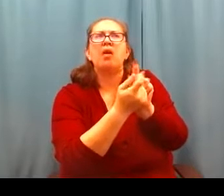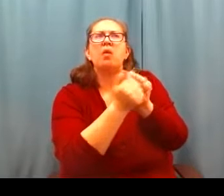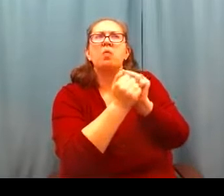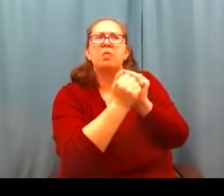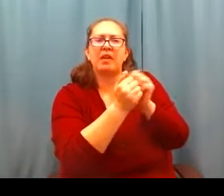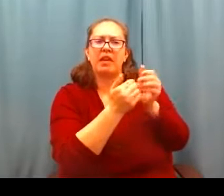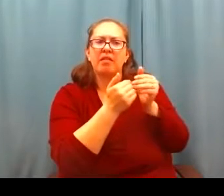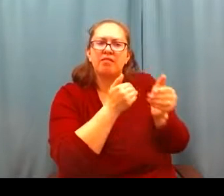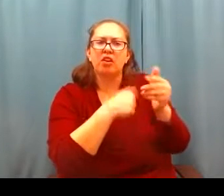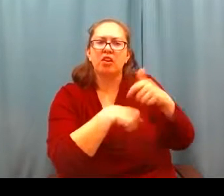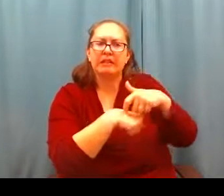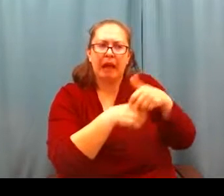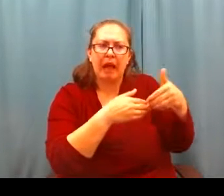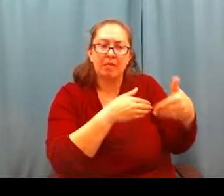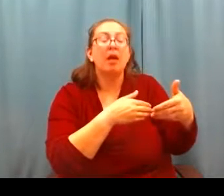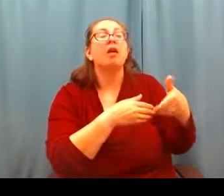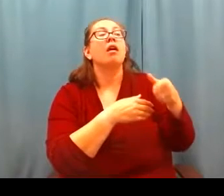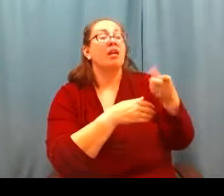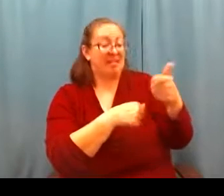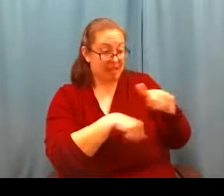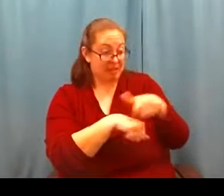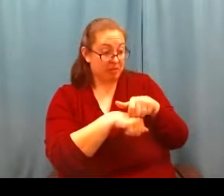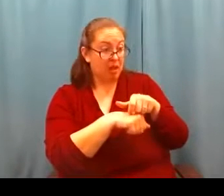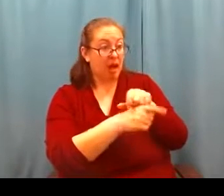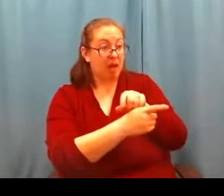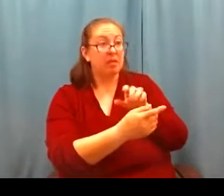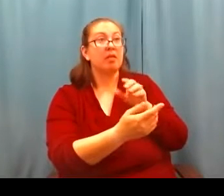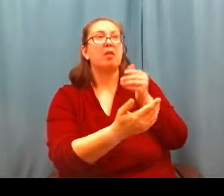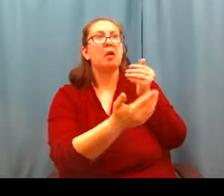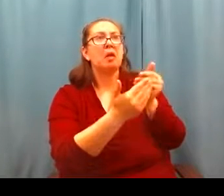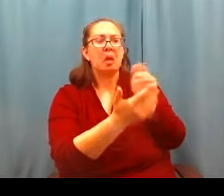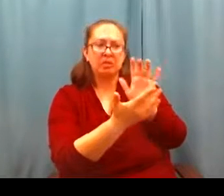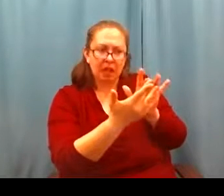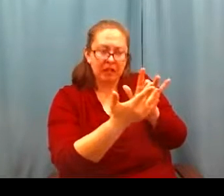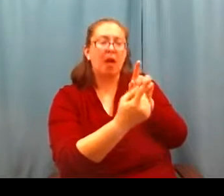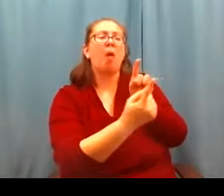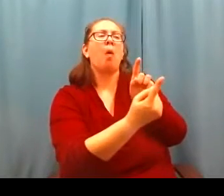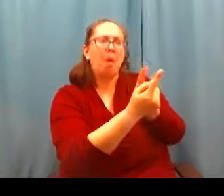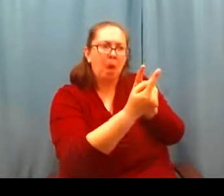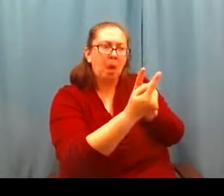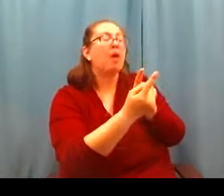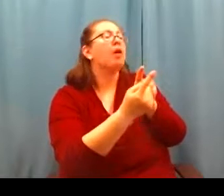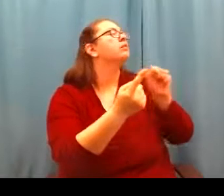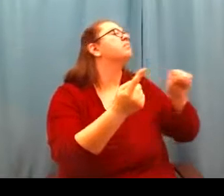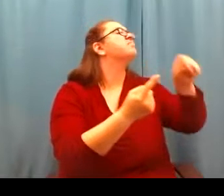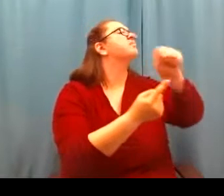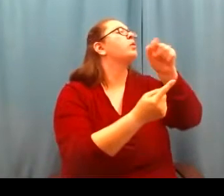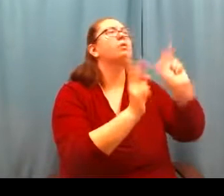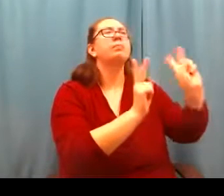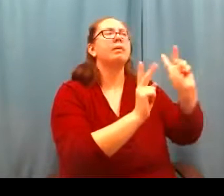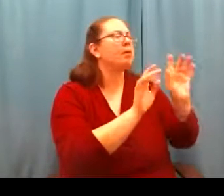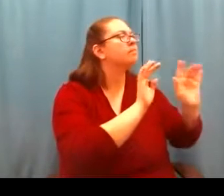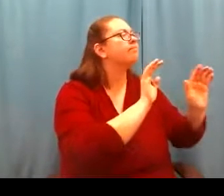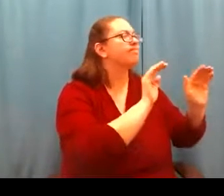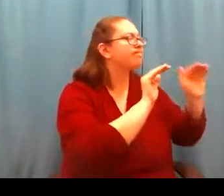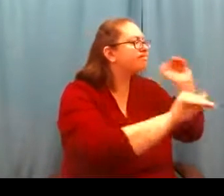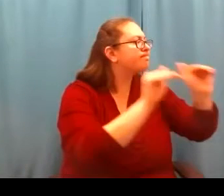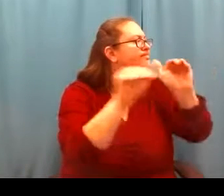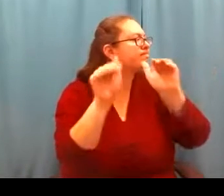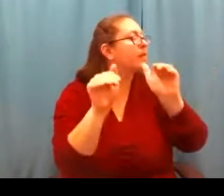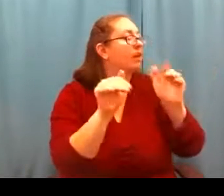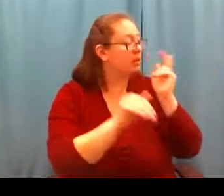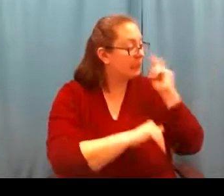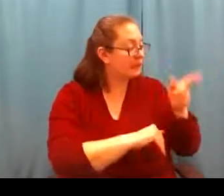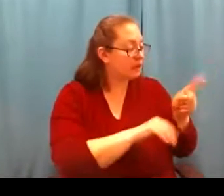one case has had. And so we reach out to them, we contact them, and then we monitor them for 14 days. That 14-day